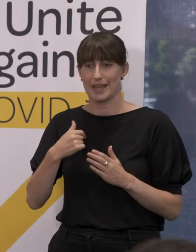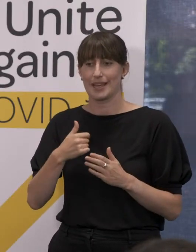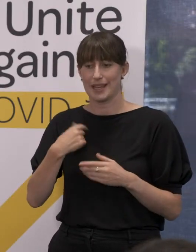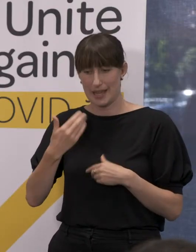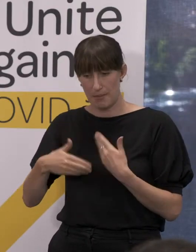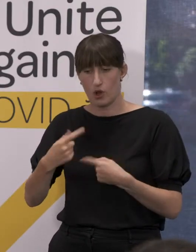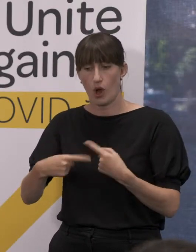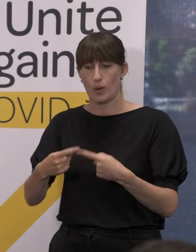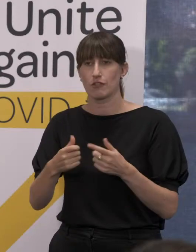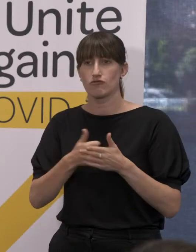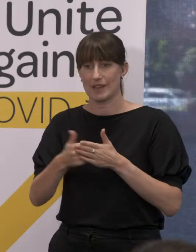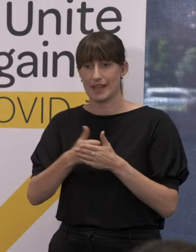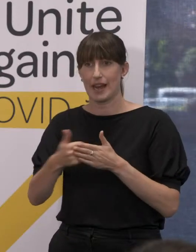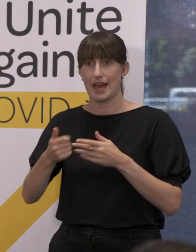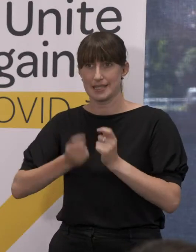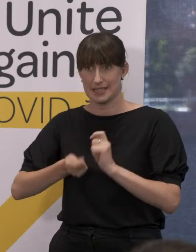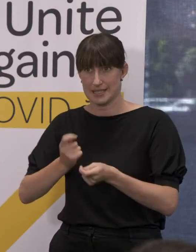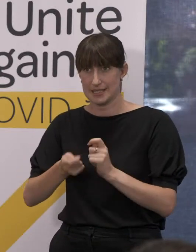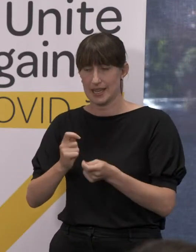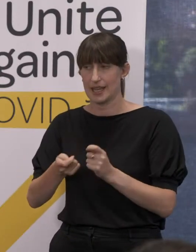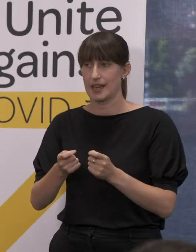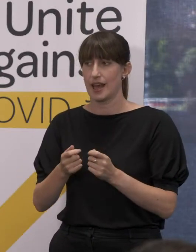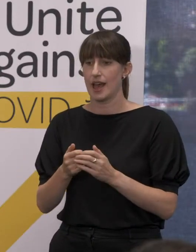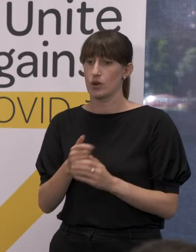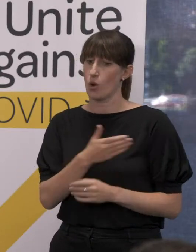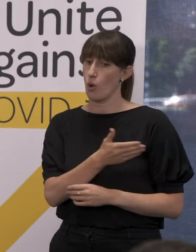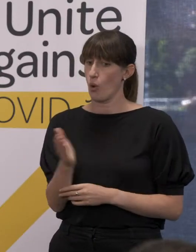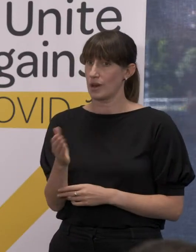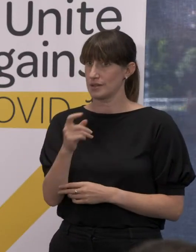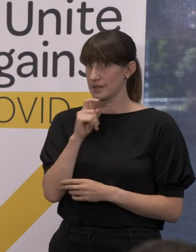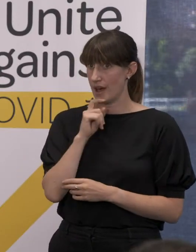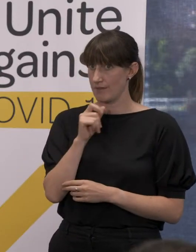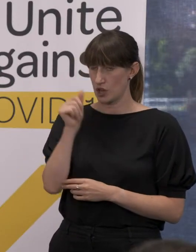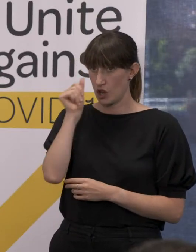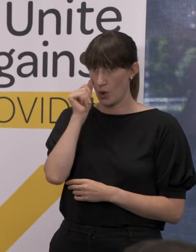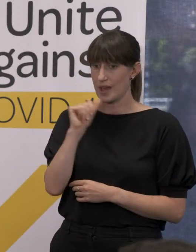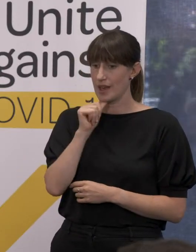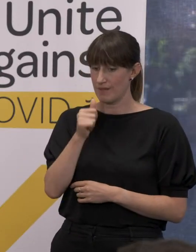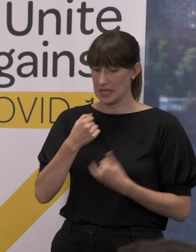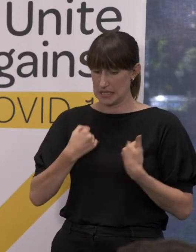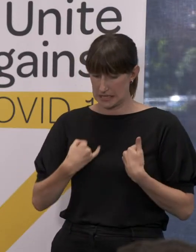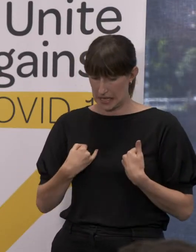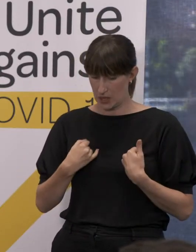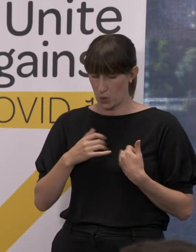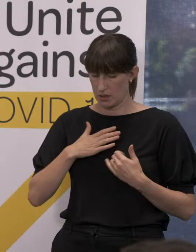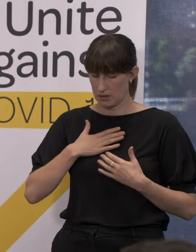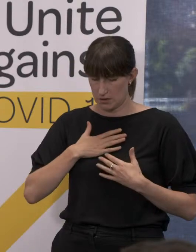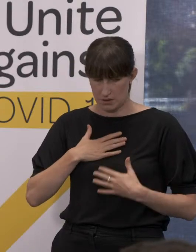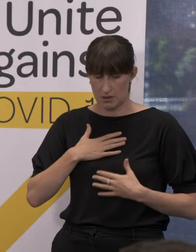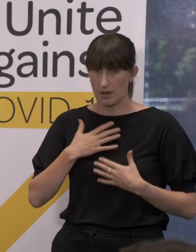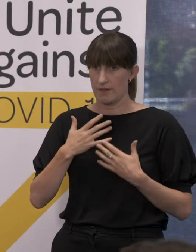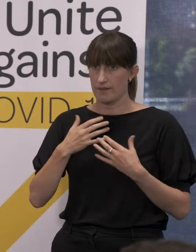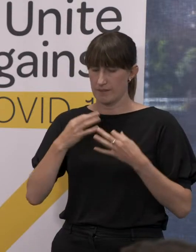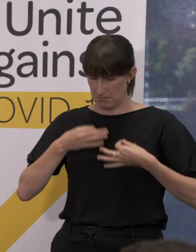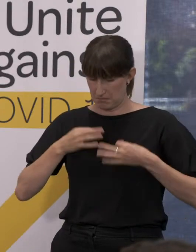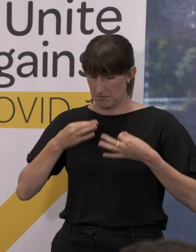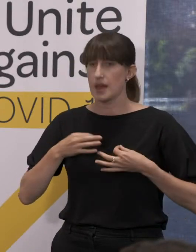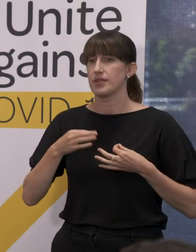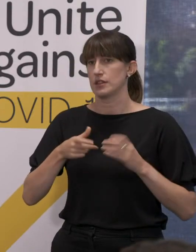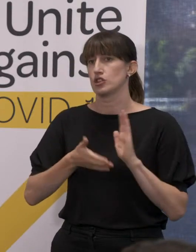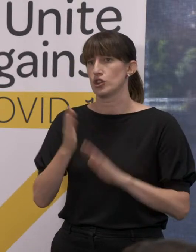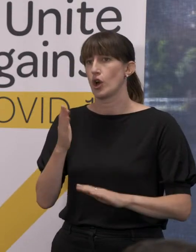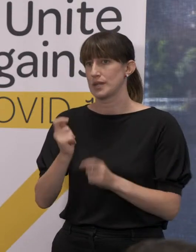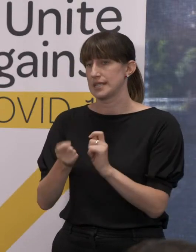program and also the knowledge that all the workers have that if they develop symptoms, they should get a test. And so is it getting harder to keep this sort